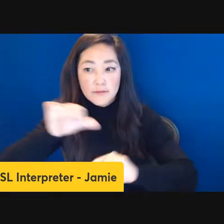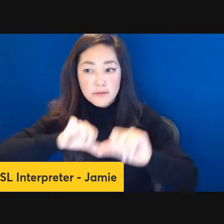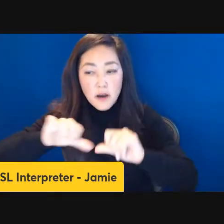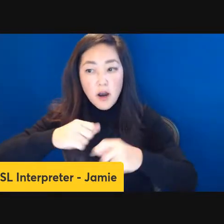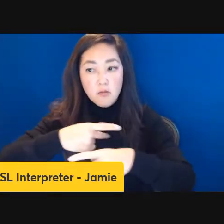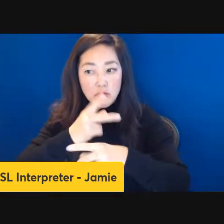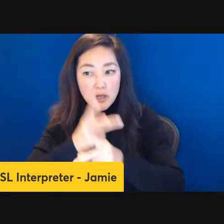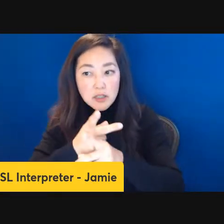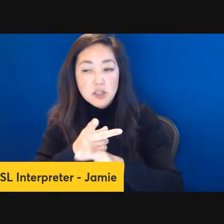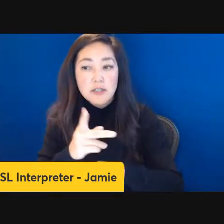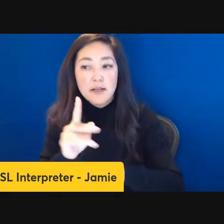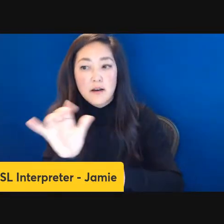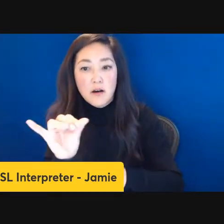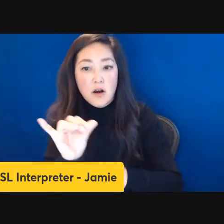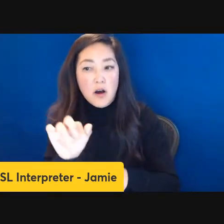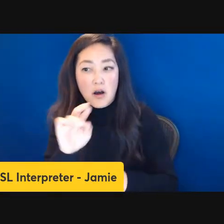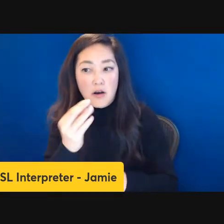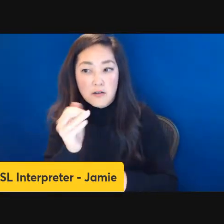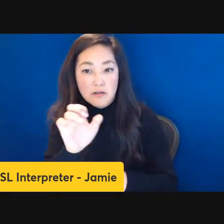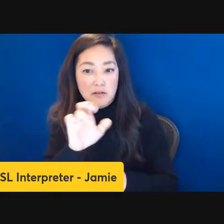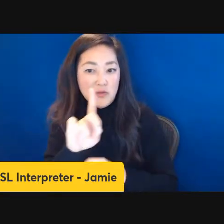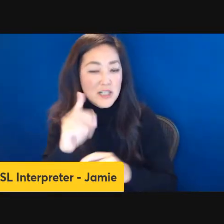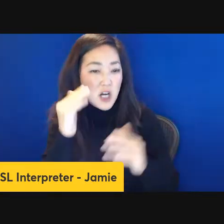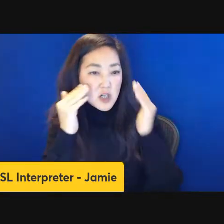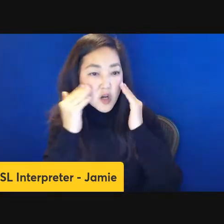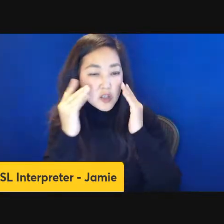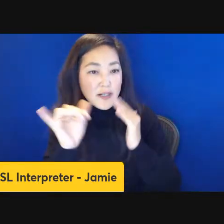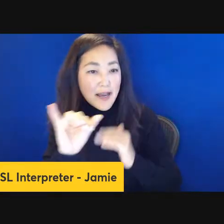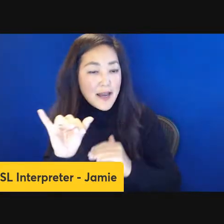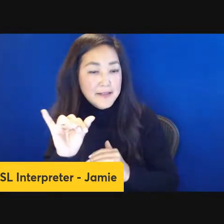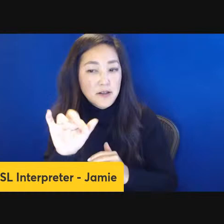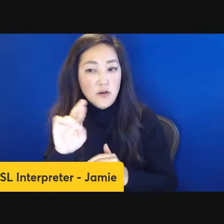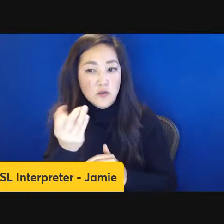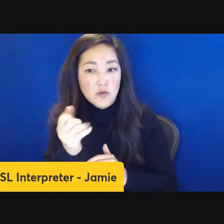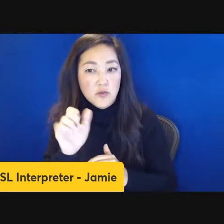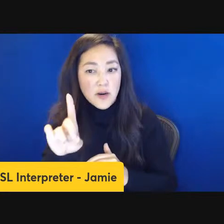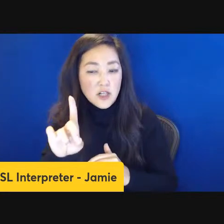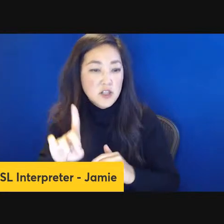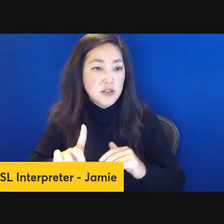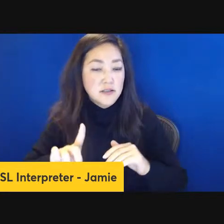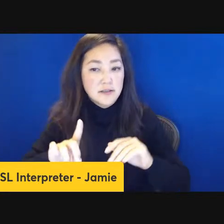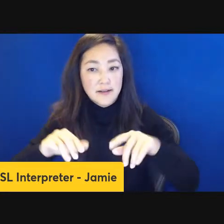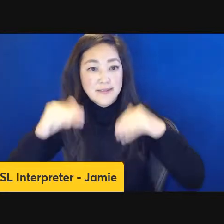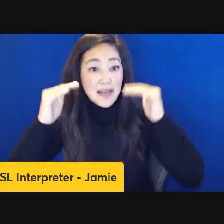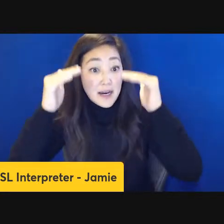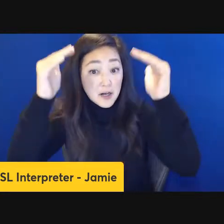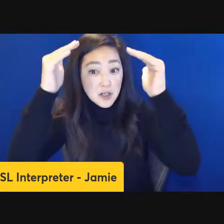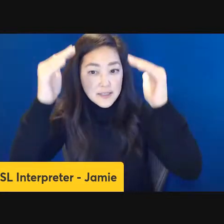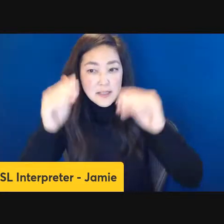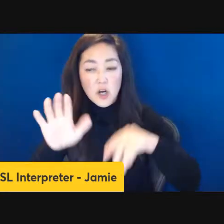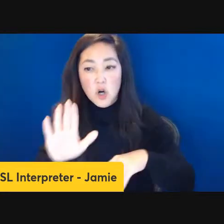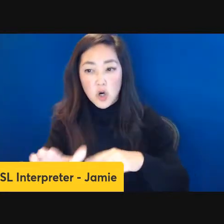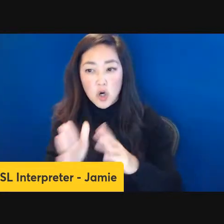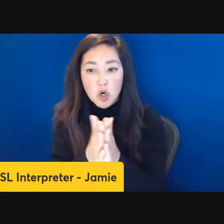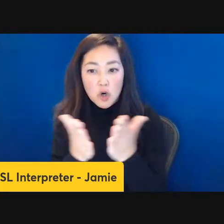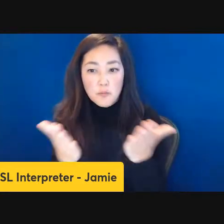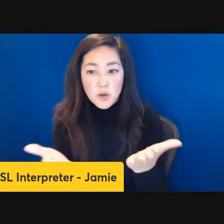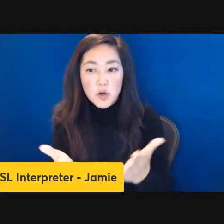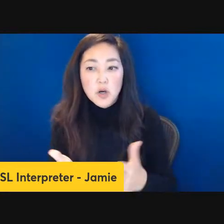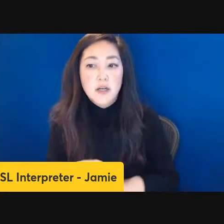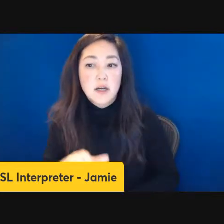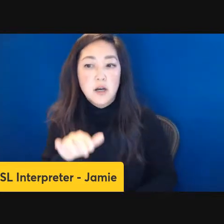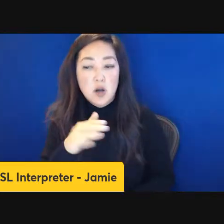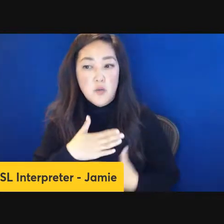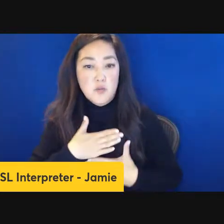racialized knowledge and racial hierarchies. Her award-winning book, Breathing Race into the Machine: